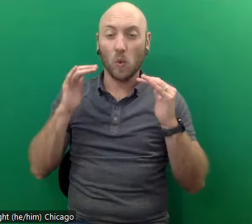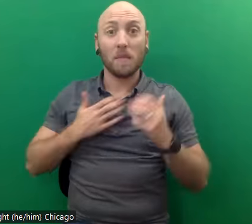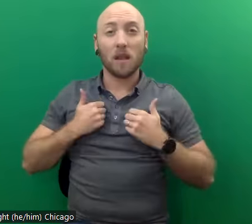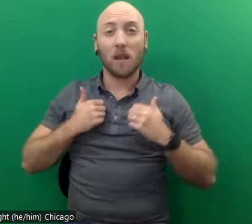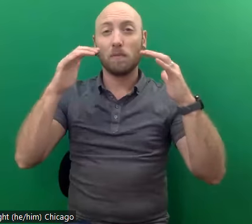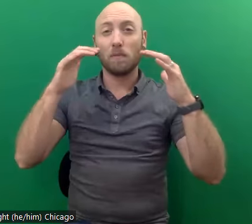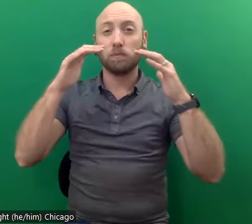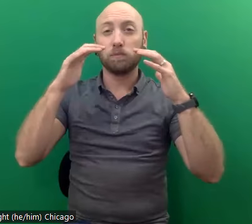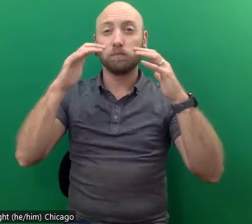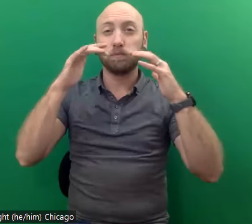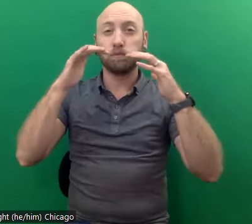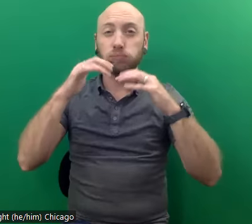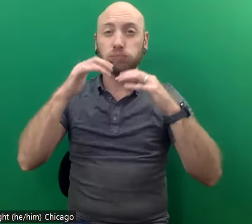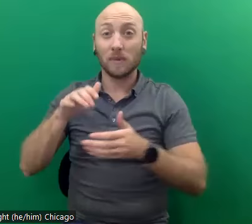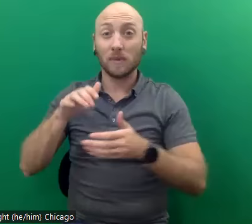marriage crumbled.